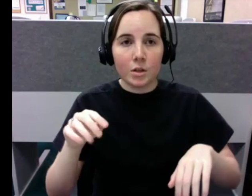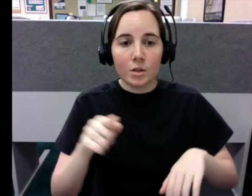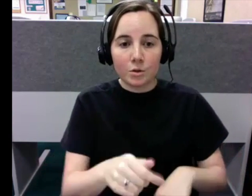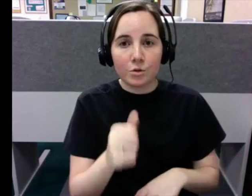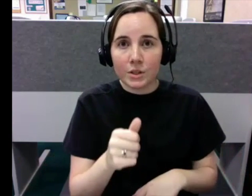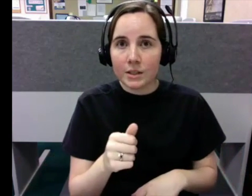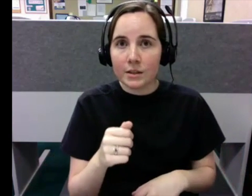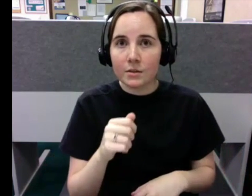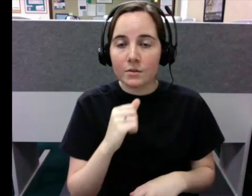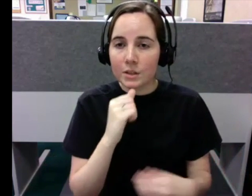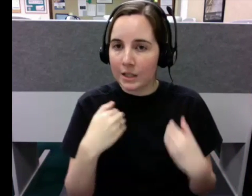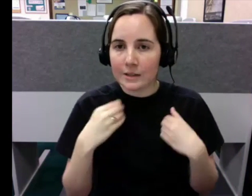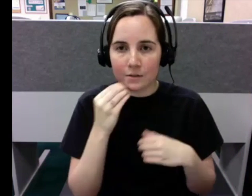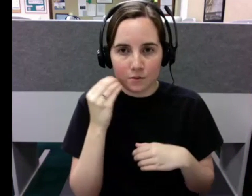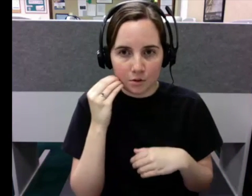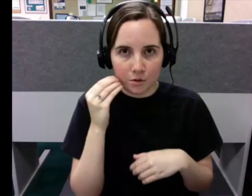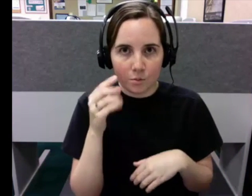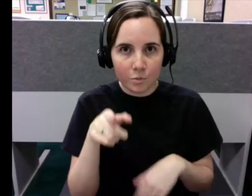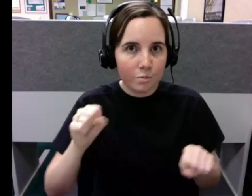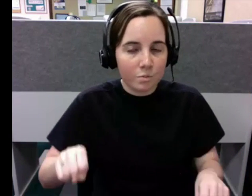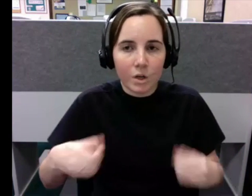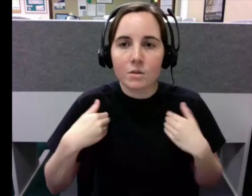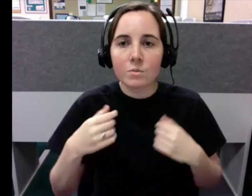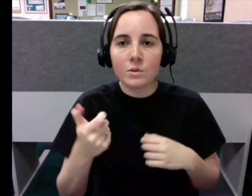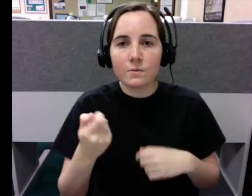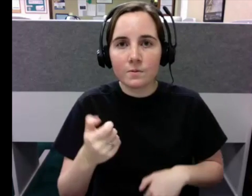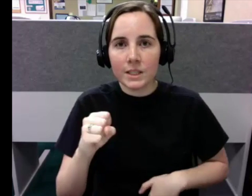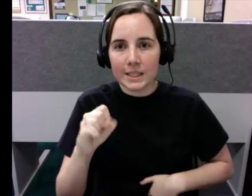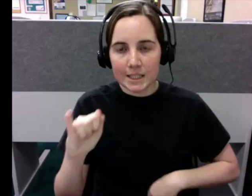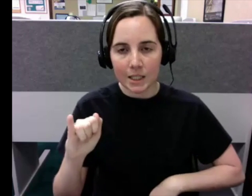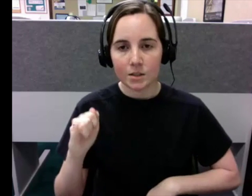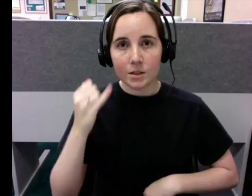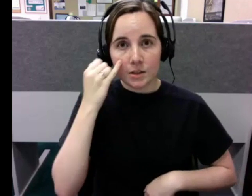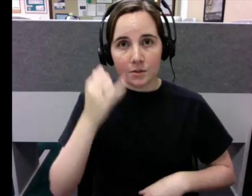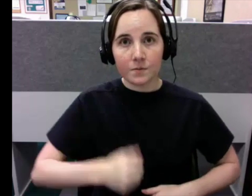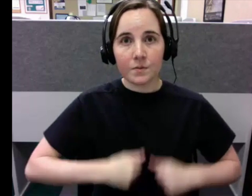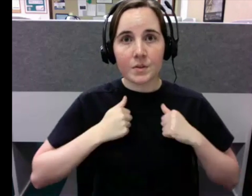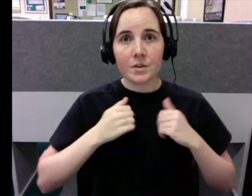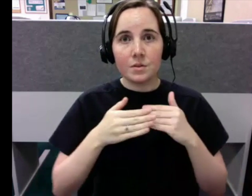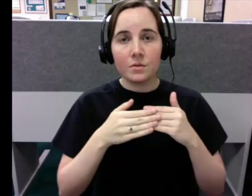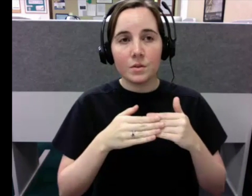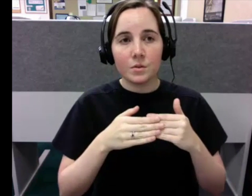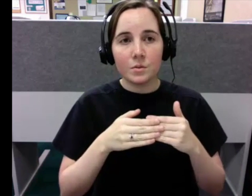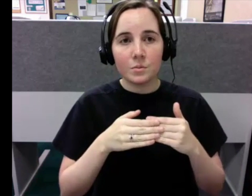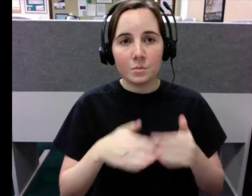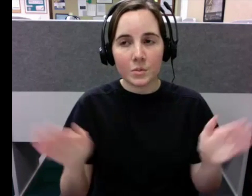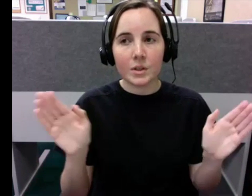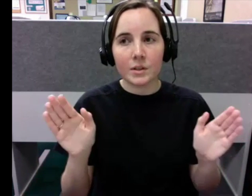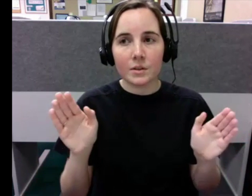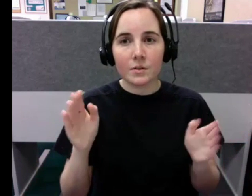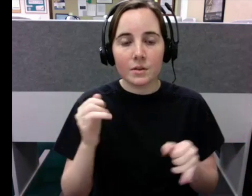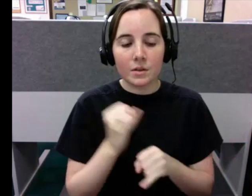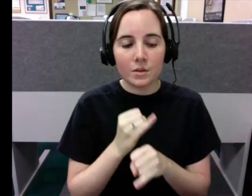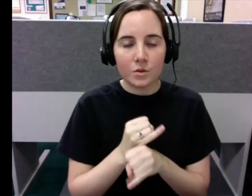If you live in a public or private institution and Medicaid is paying more than half the cost of your care, you may get